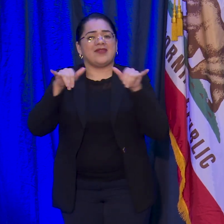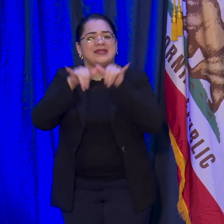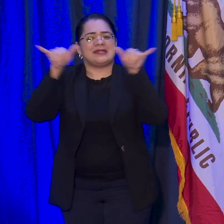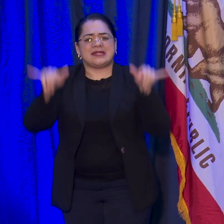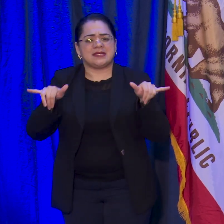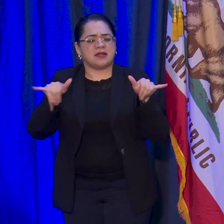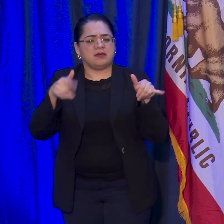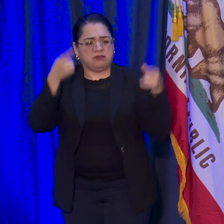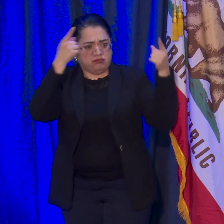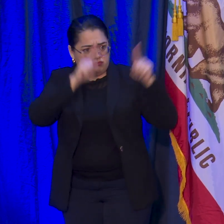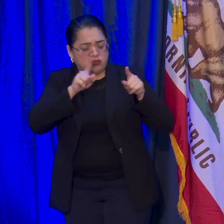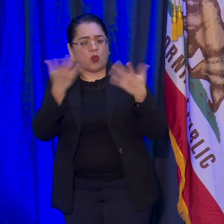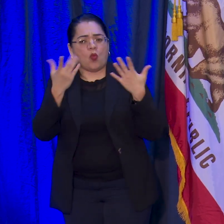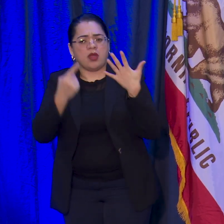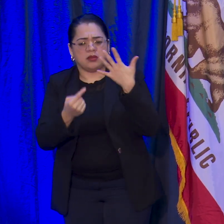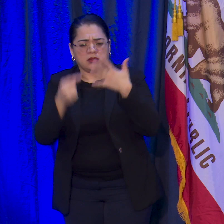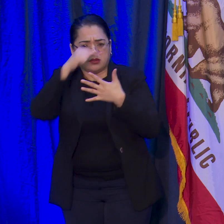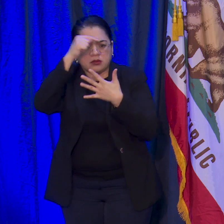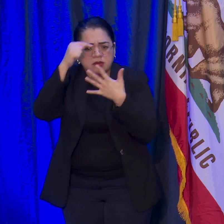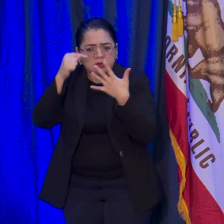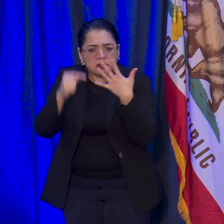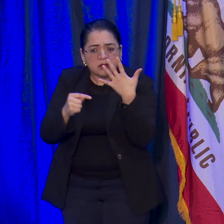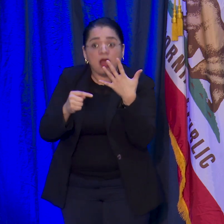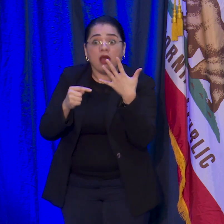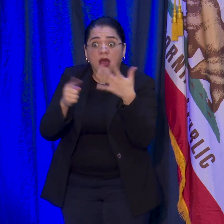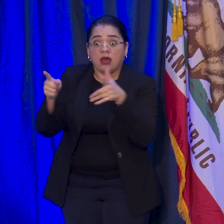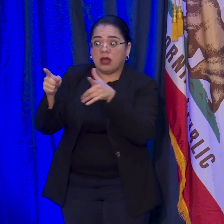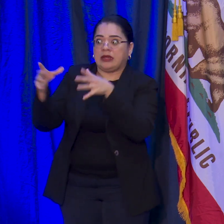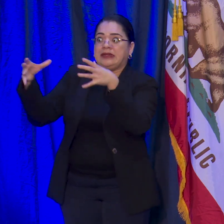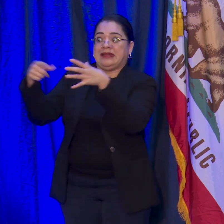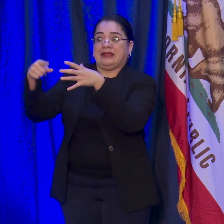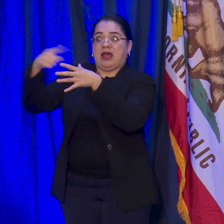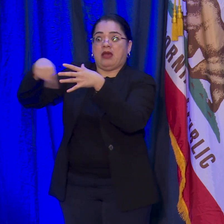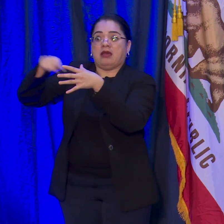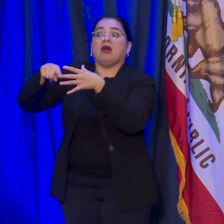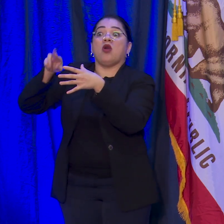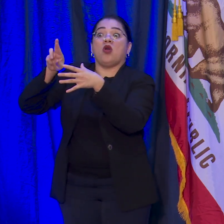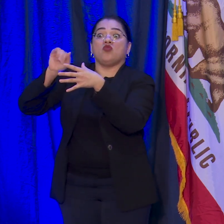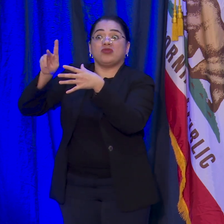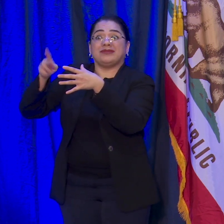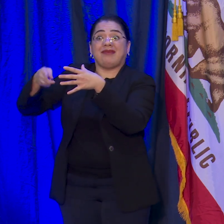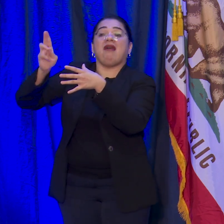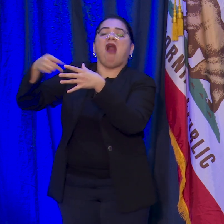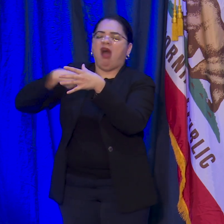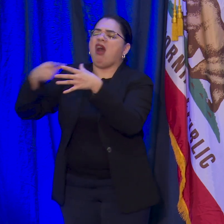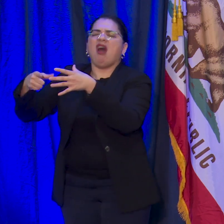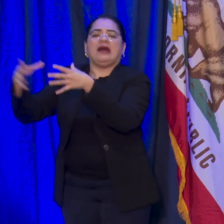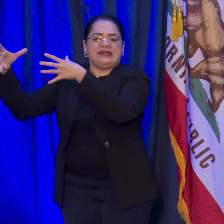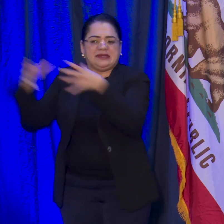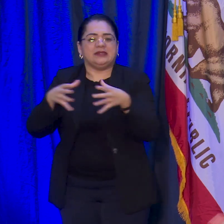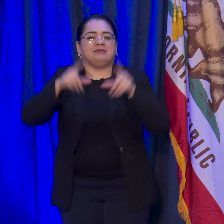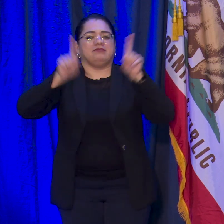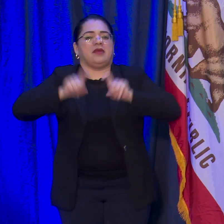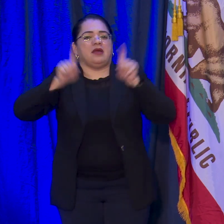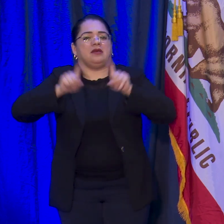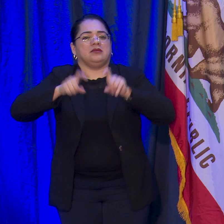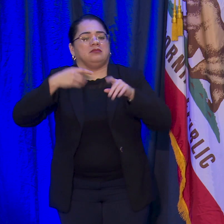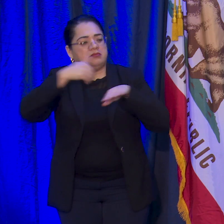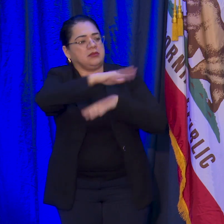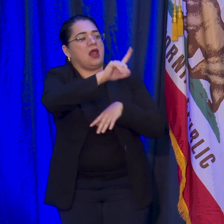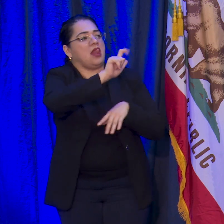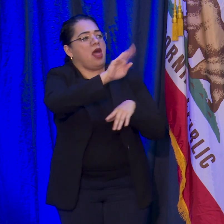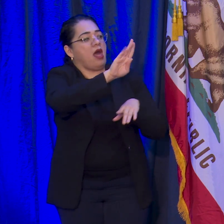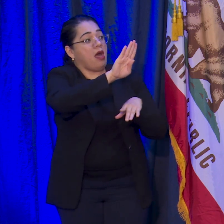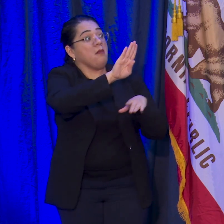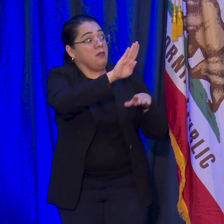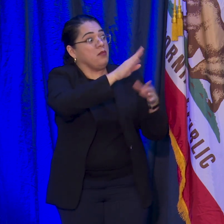gets tested and when they actually receive a test. And then that goes to a lab for results.